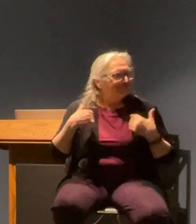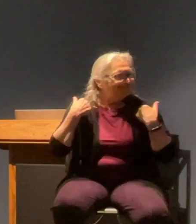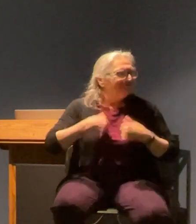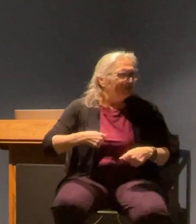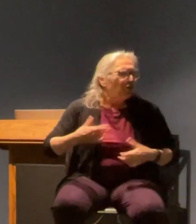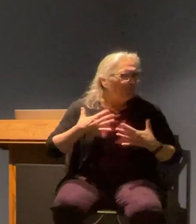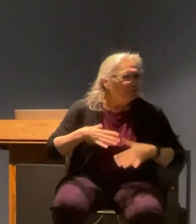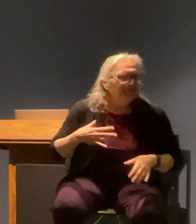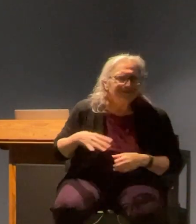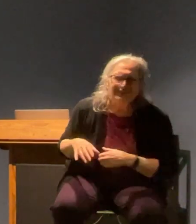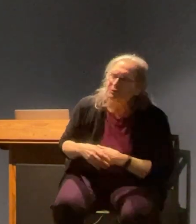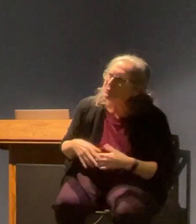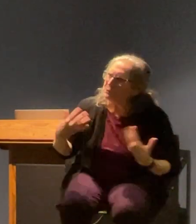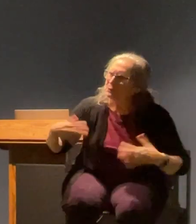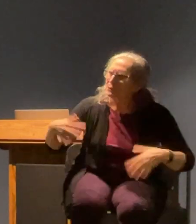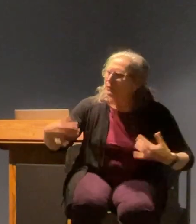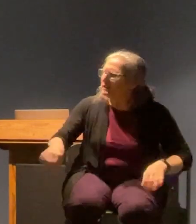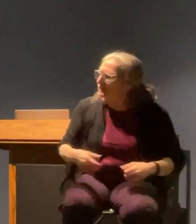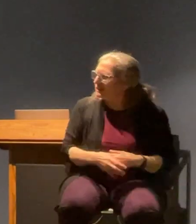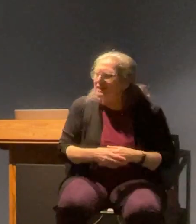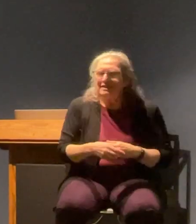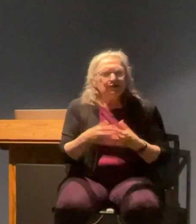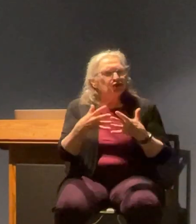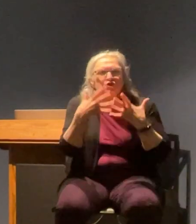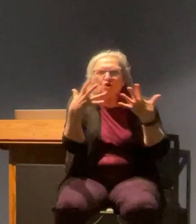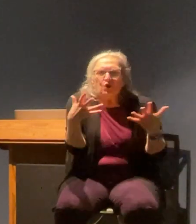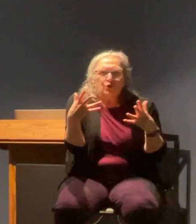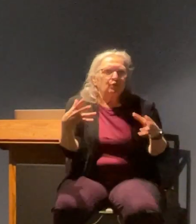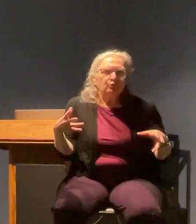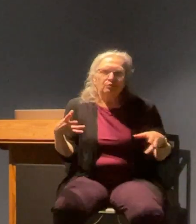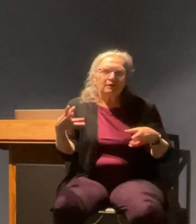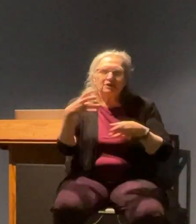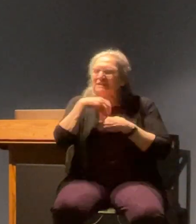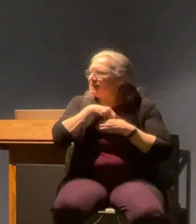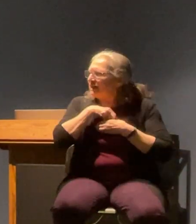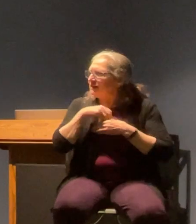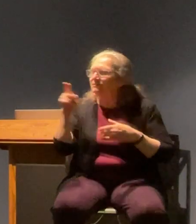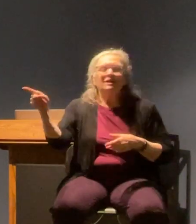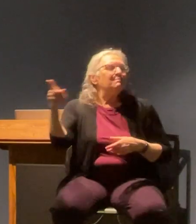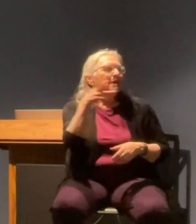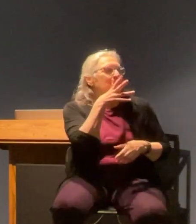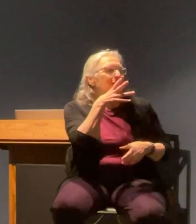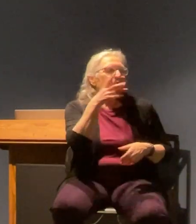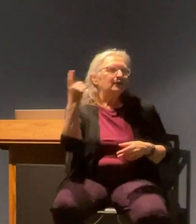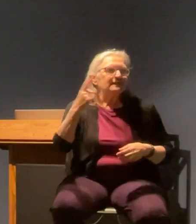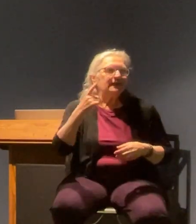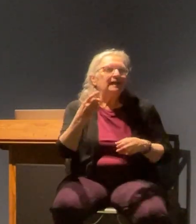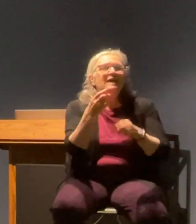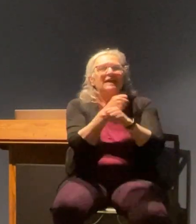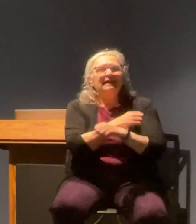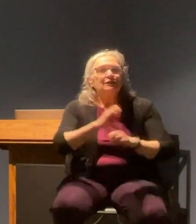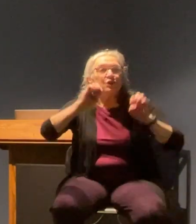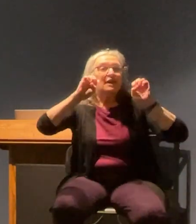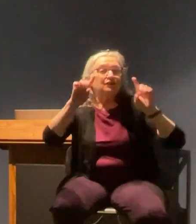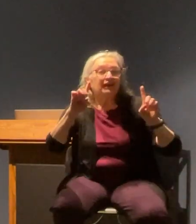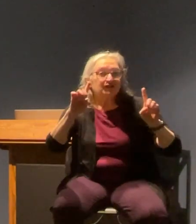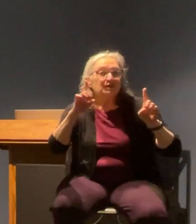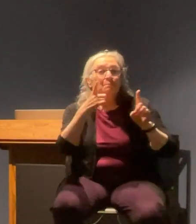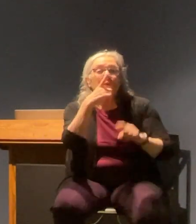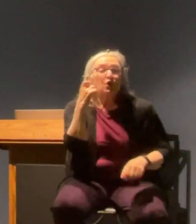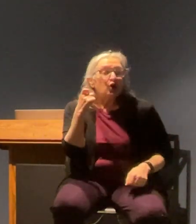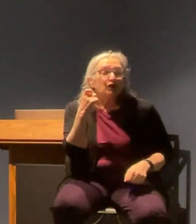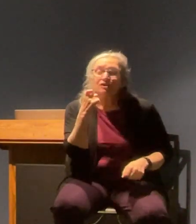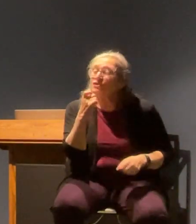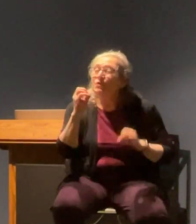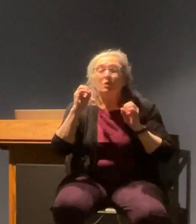that has so much exchange value. My mom used to say, get your education because no one can take it from you. And it's the